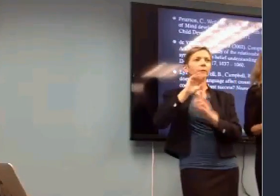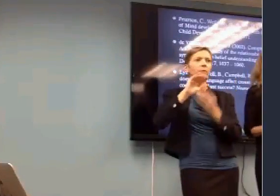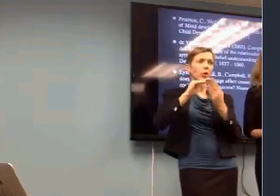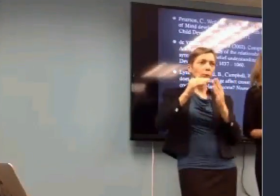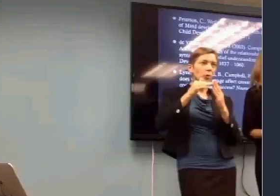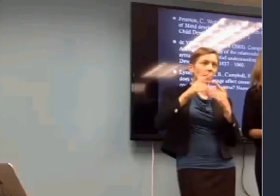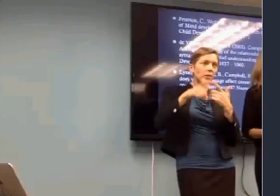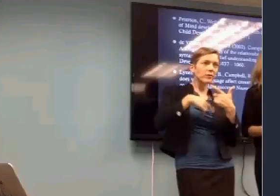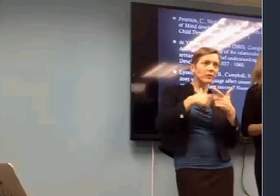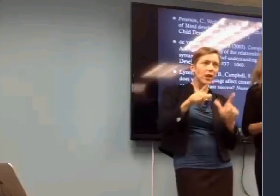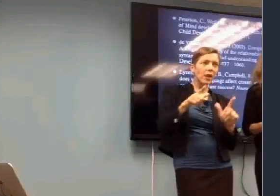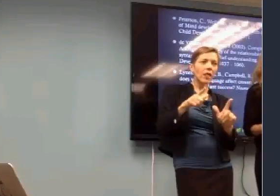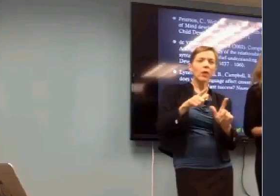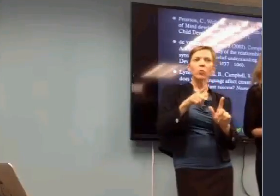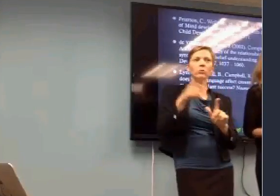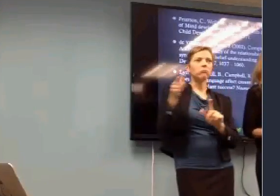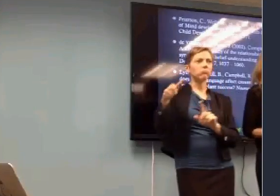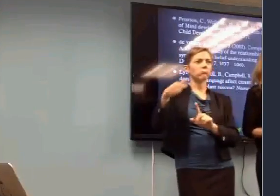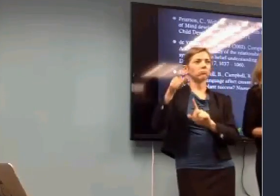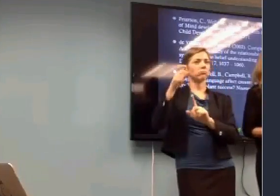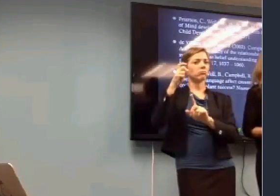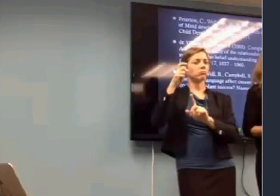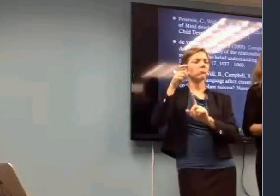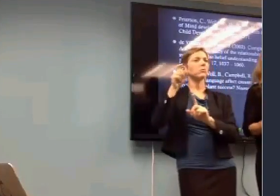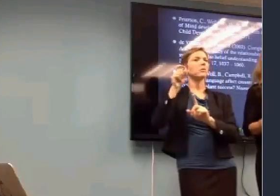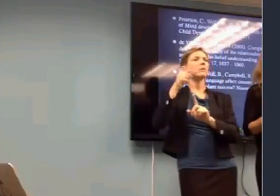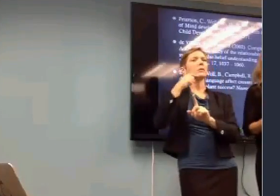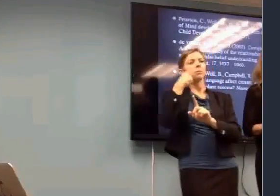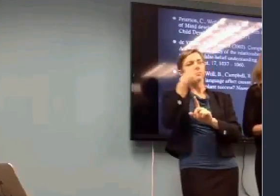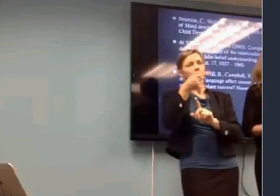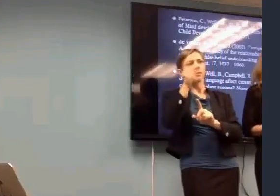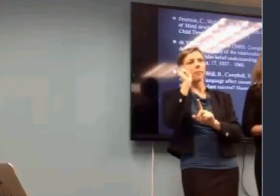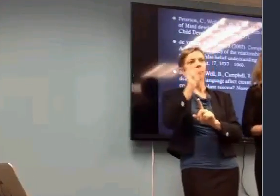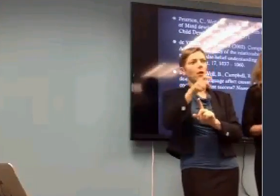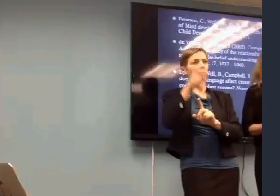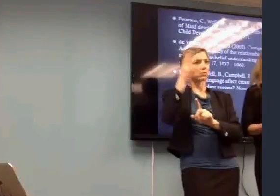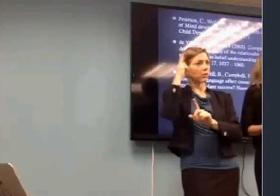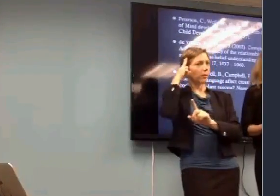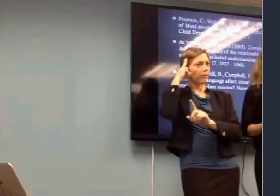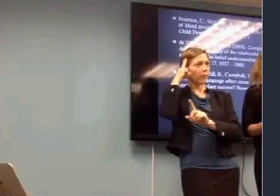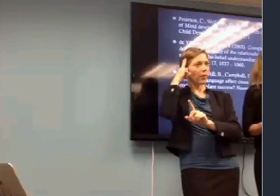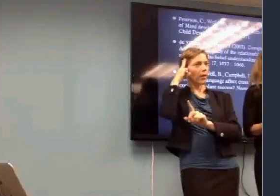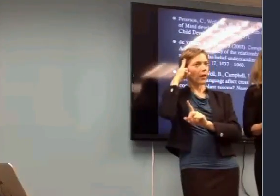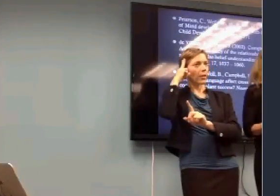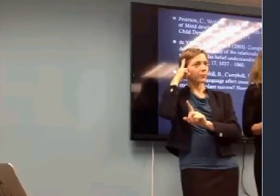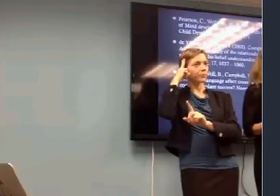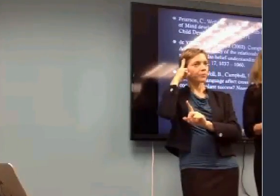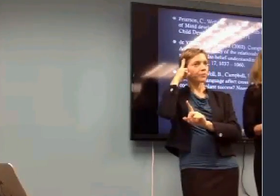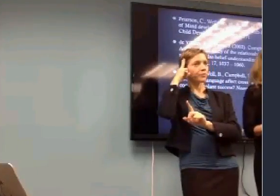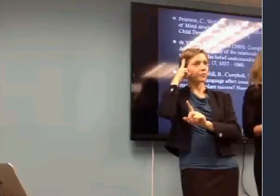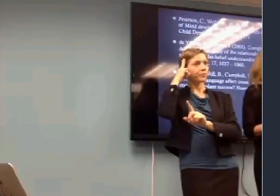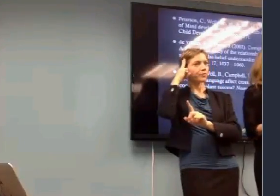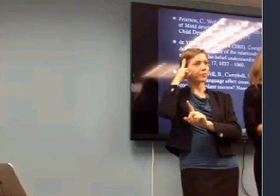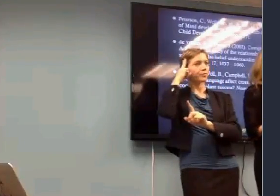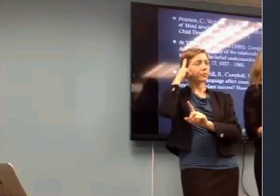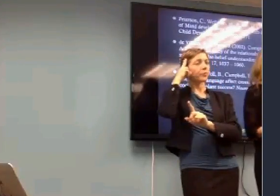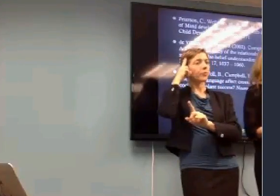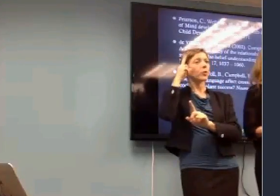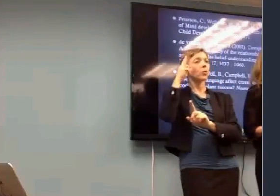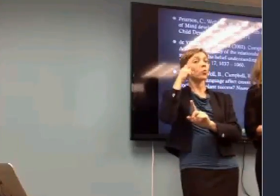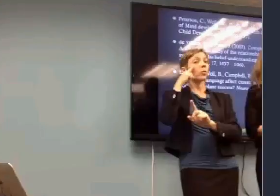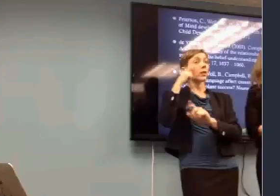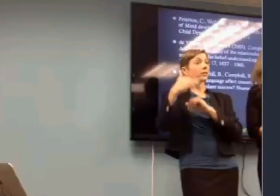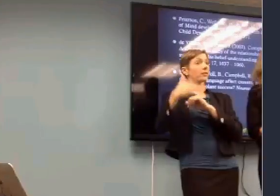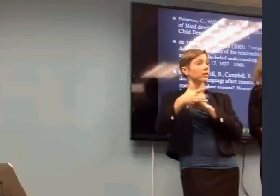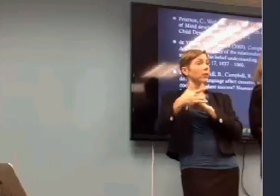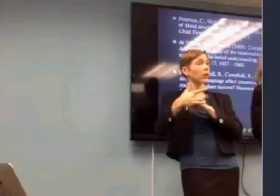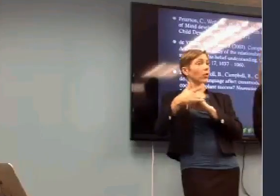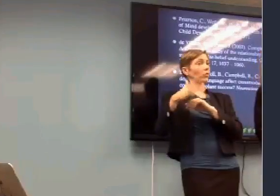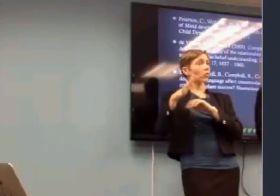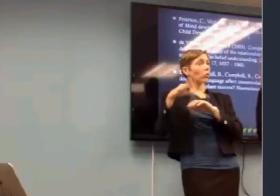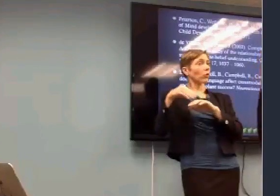deaf community might have and other options. And the audiologist only advises or counsels getting a cochlear